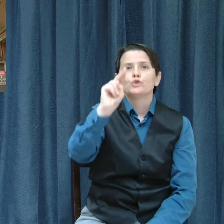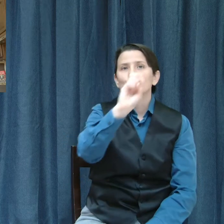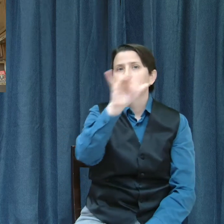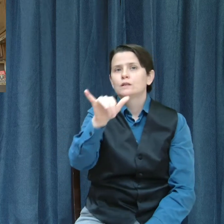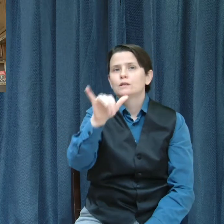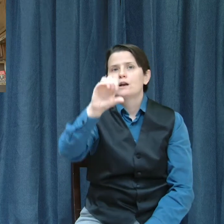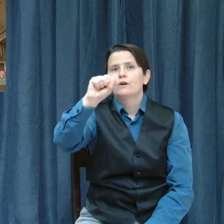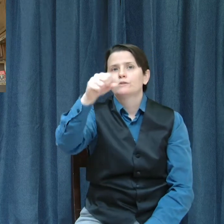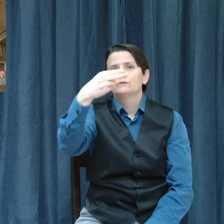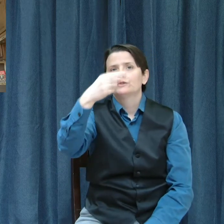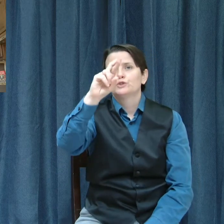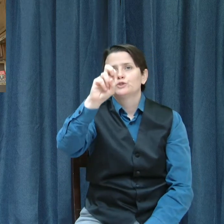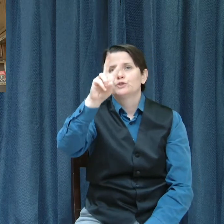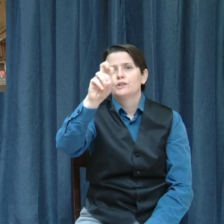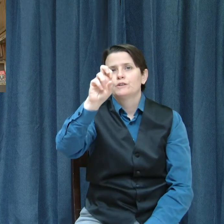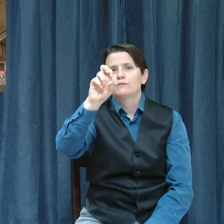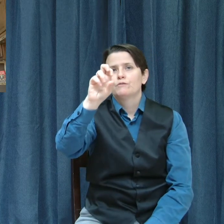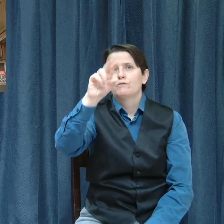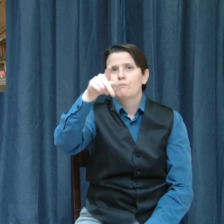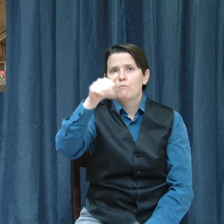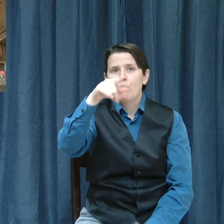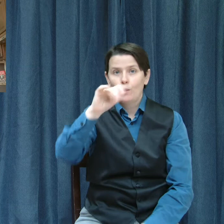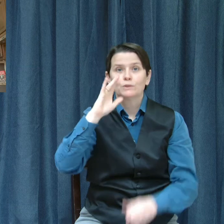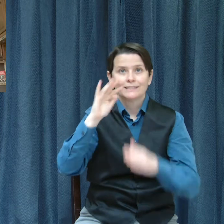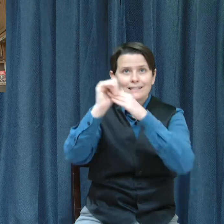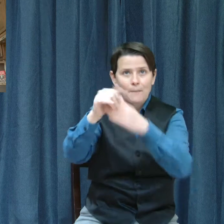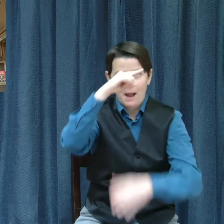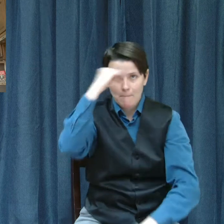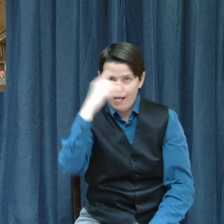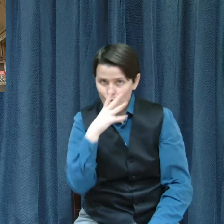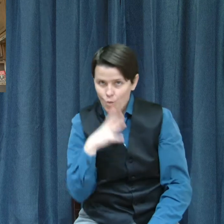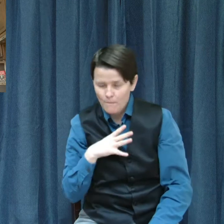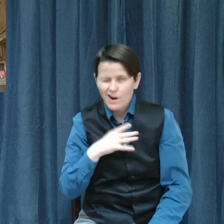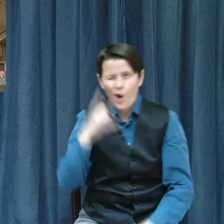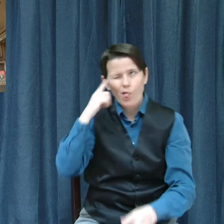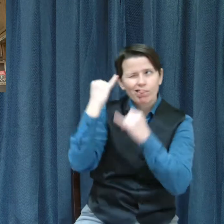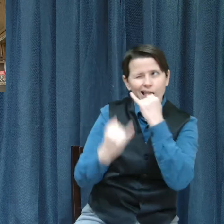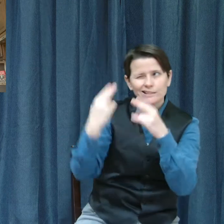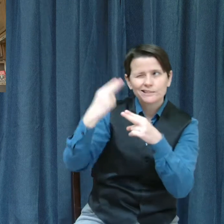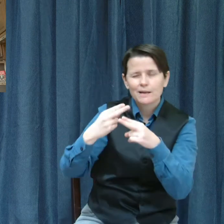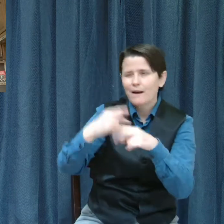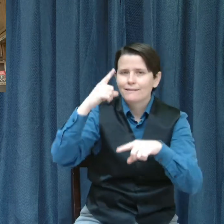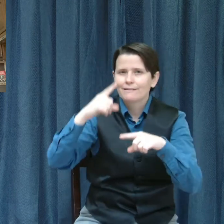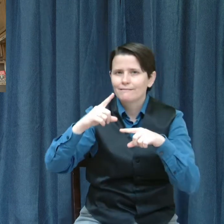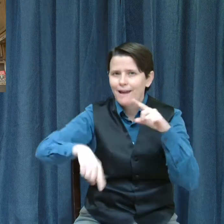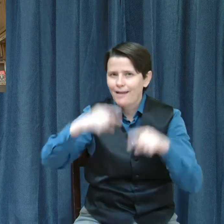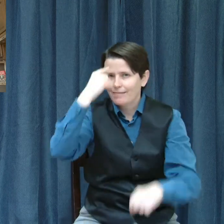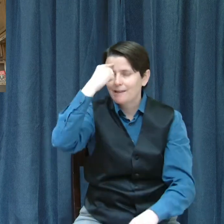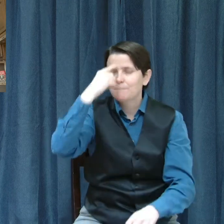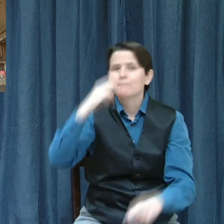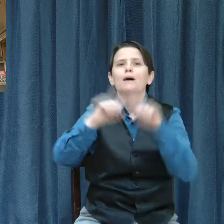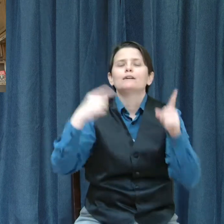which is also led by a Black woman. I cannot think of her last name to save my life, but her name is Judy. Reverend Judy